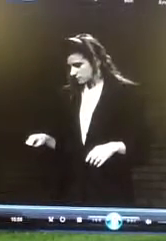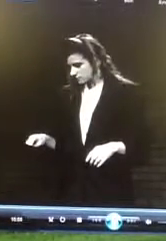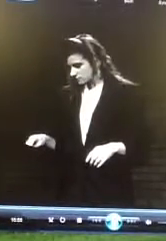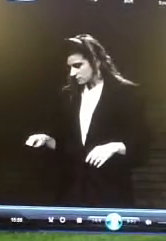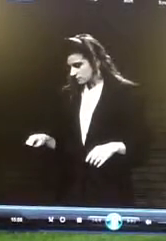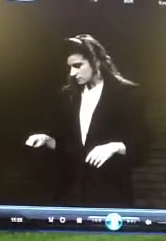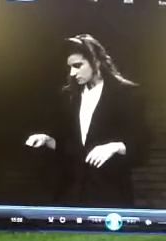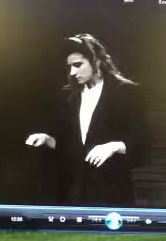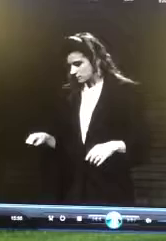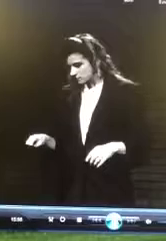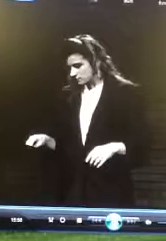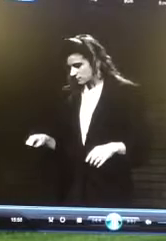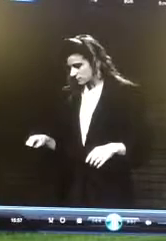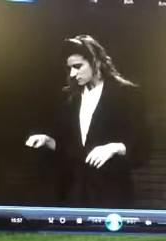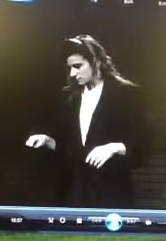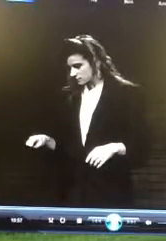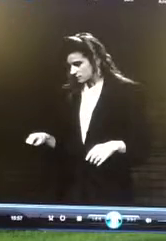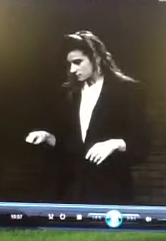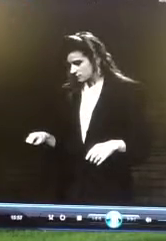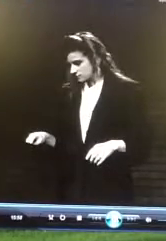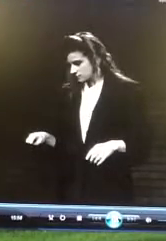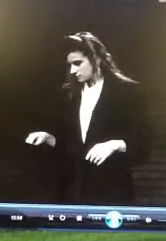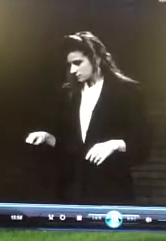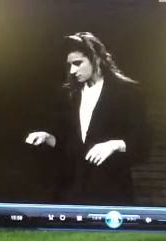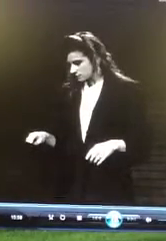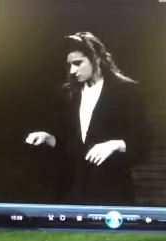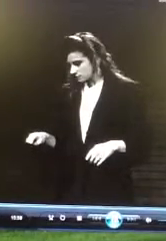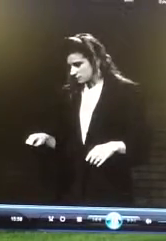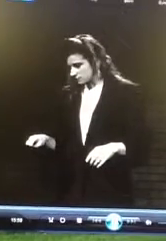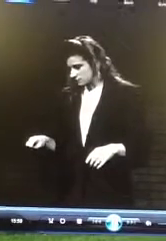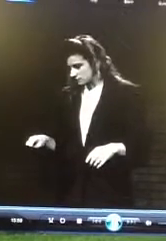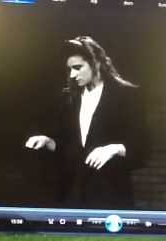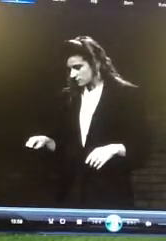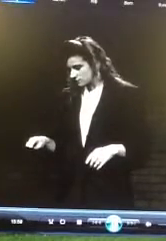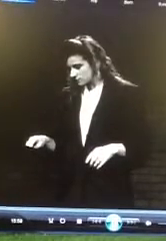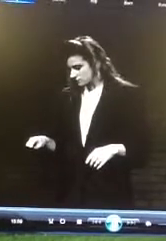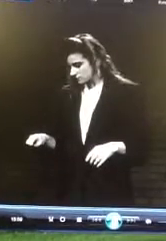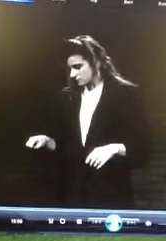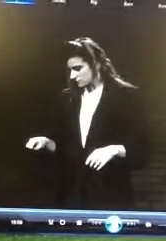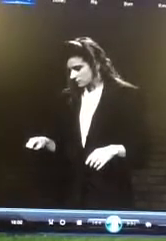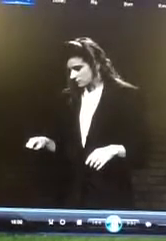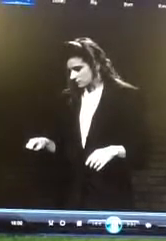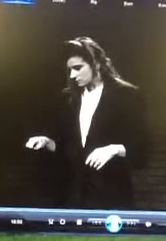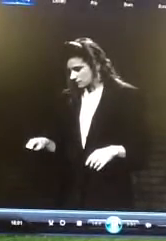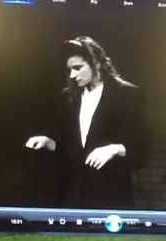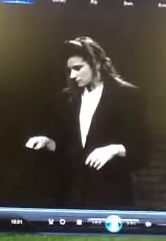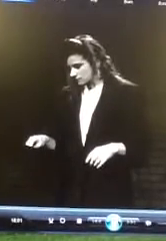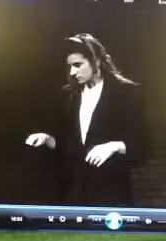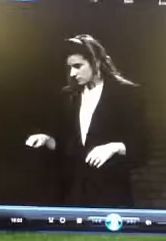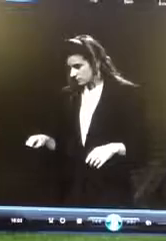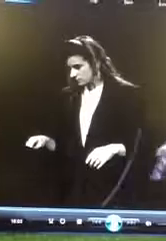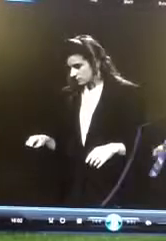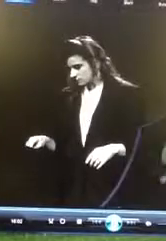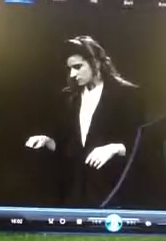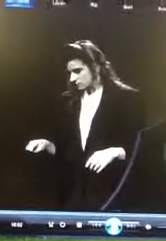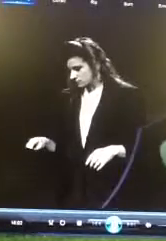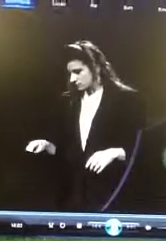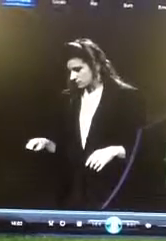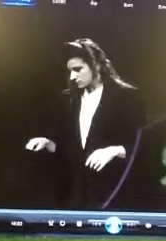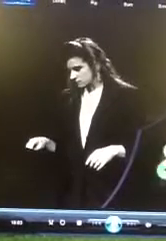meetings, in trainings, in evaluations, in any situation, but some people might want an interpreter and